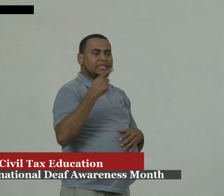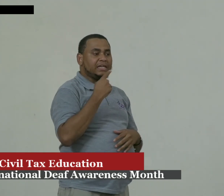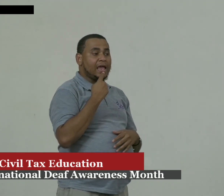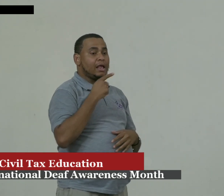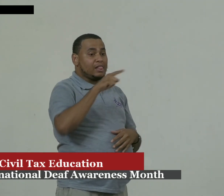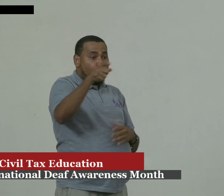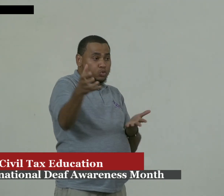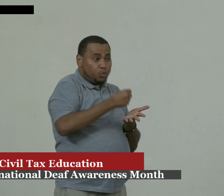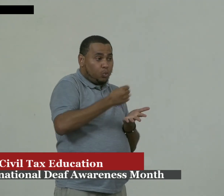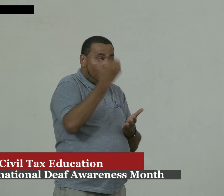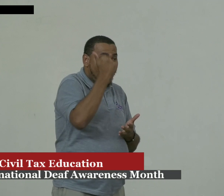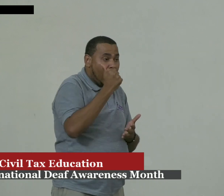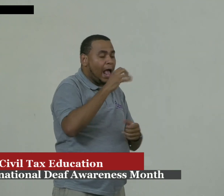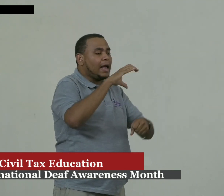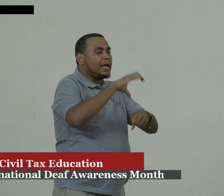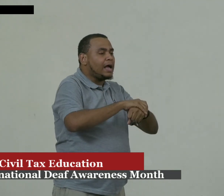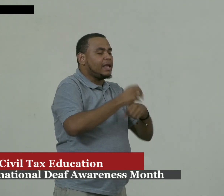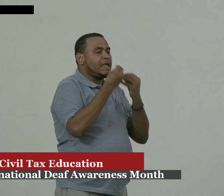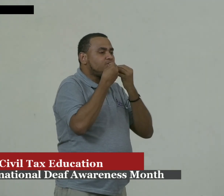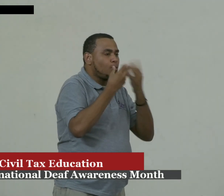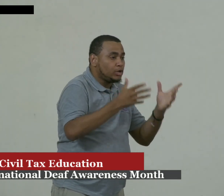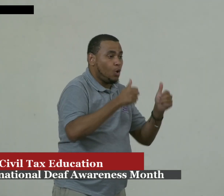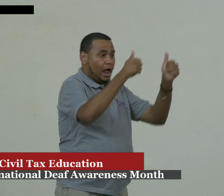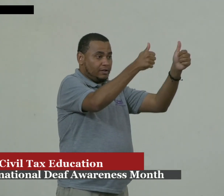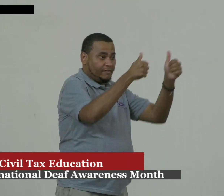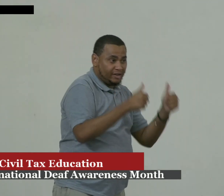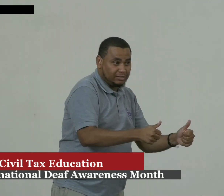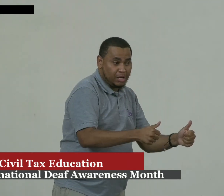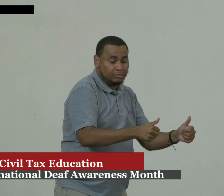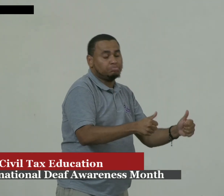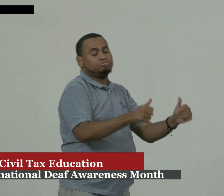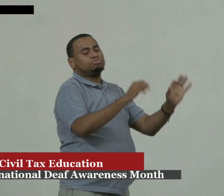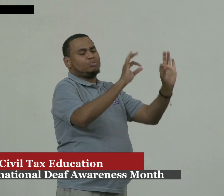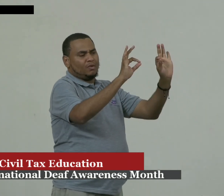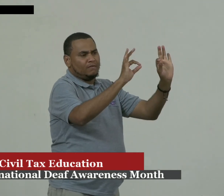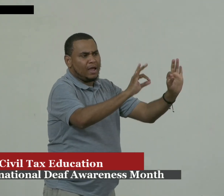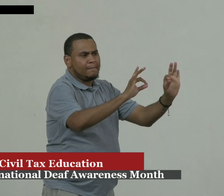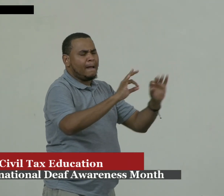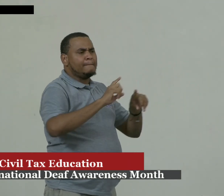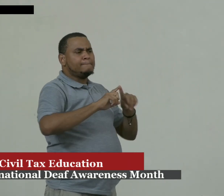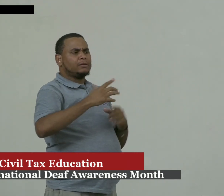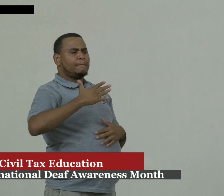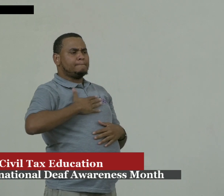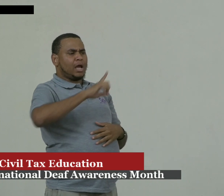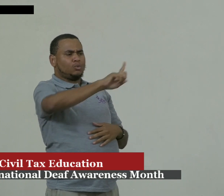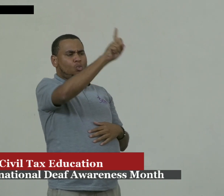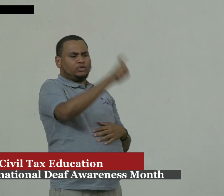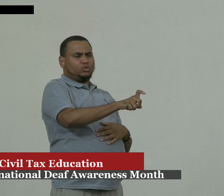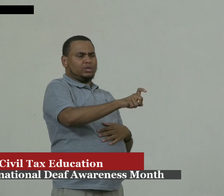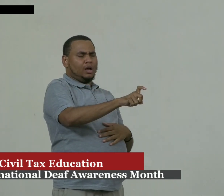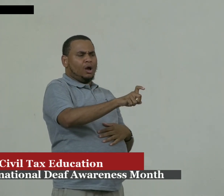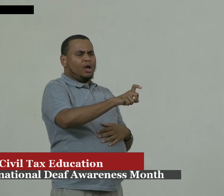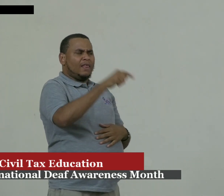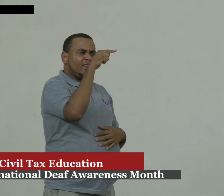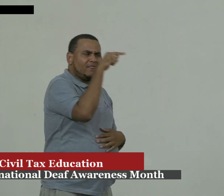amazing. Those who are employed got information through adverts. That's fine.